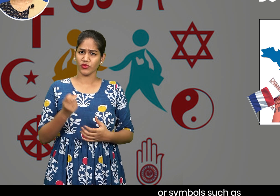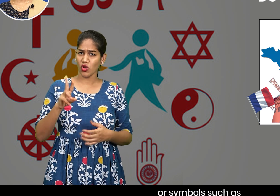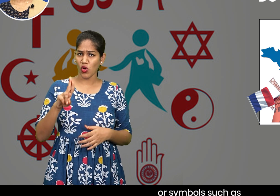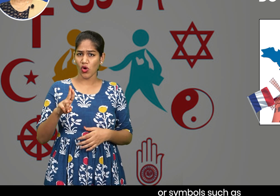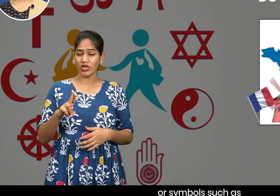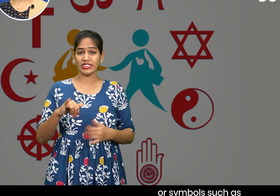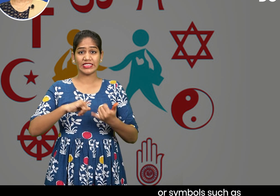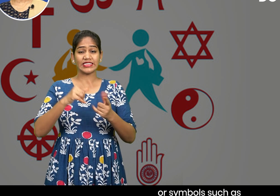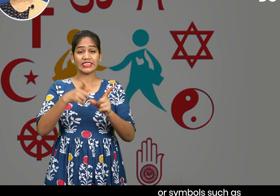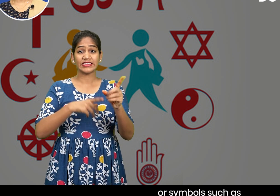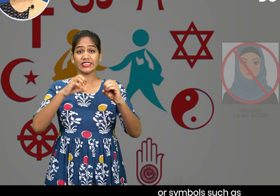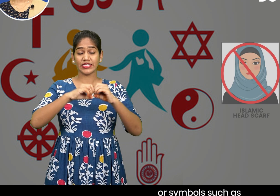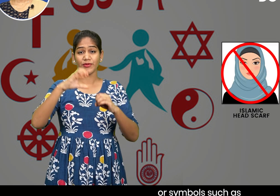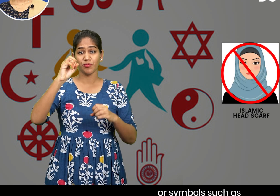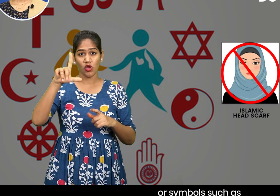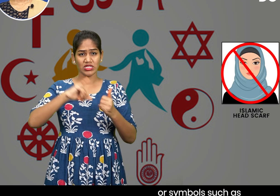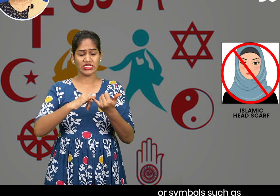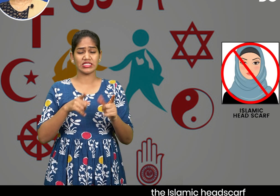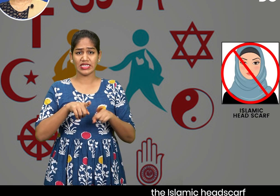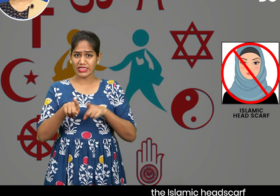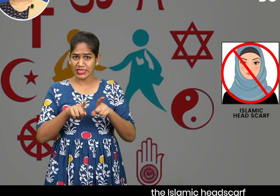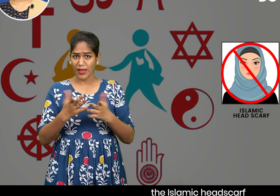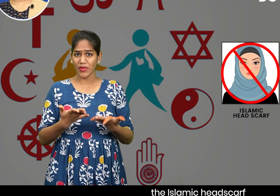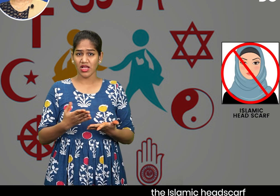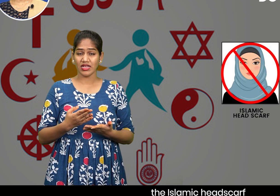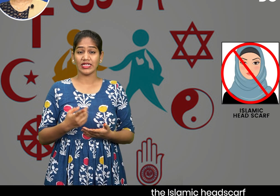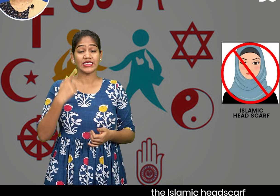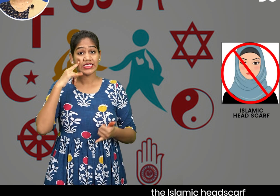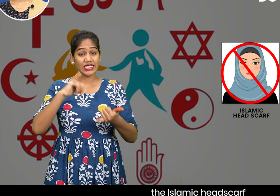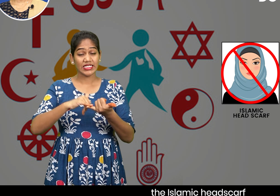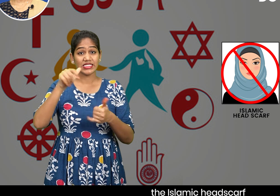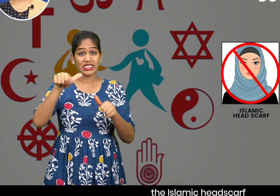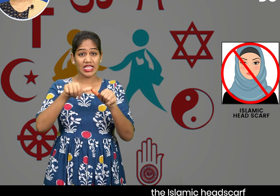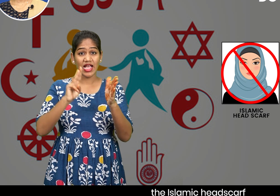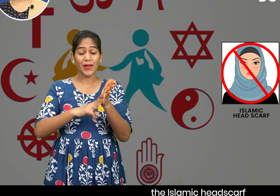or symbols such as the Islamic headscarf,